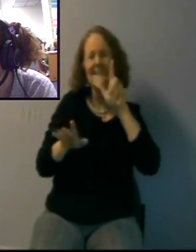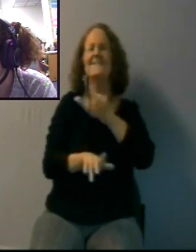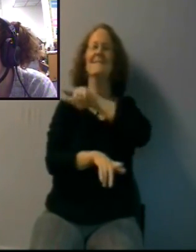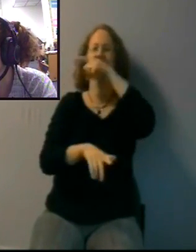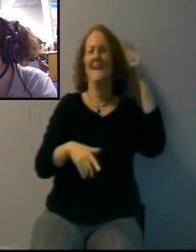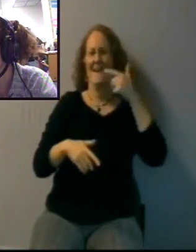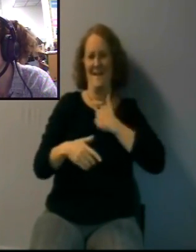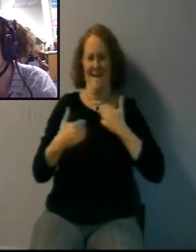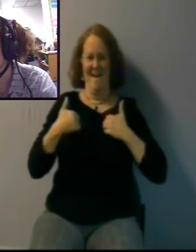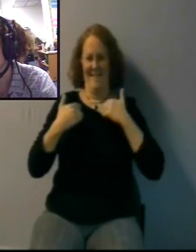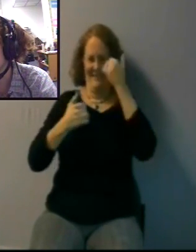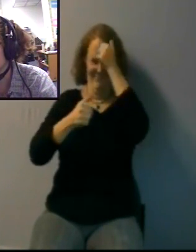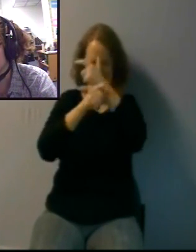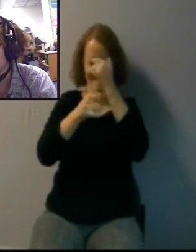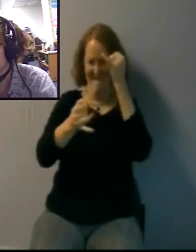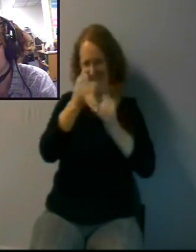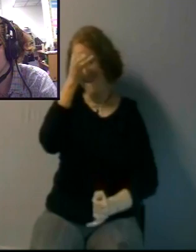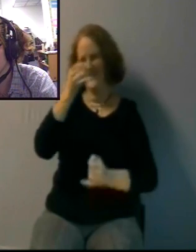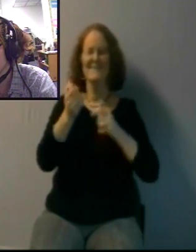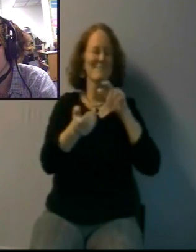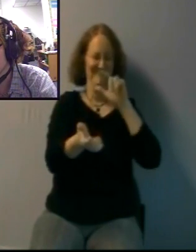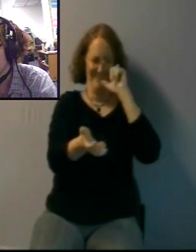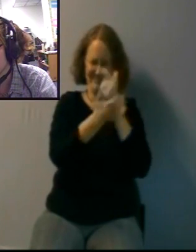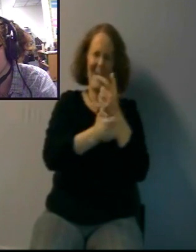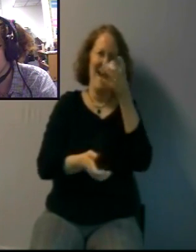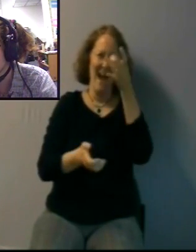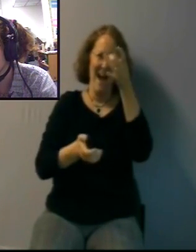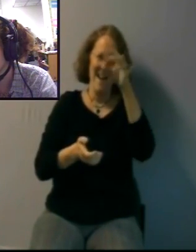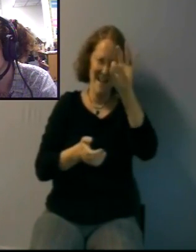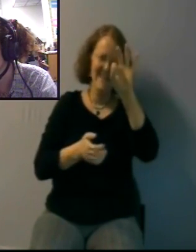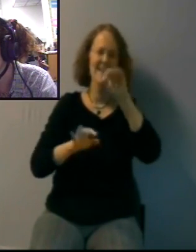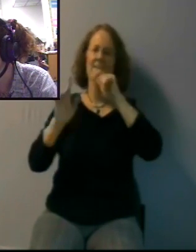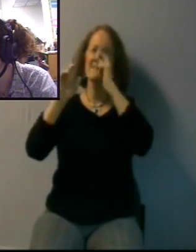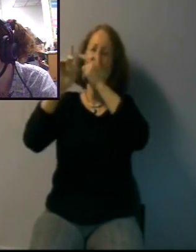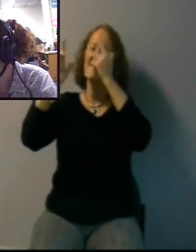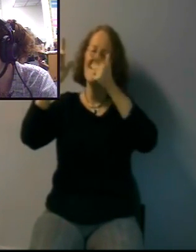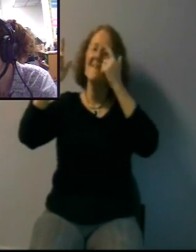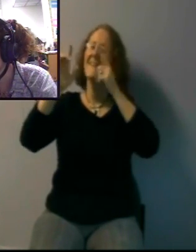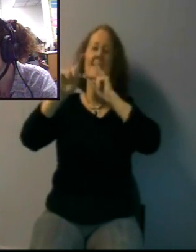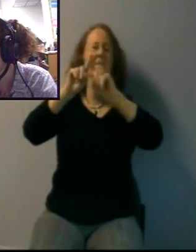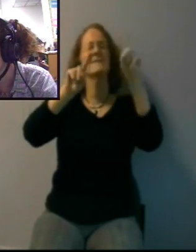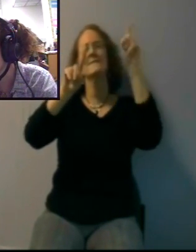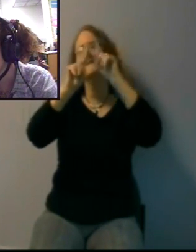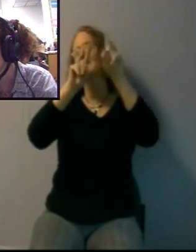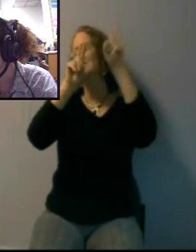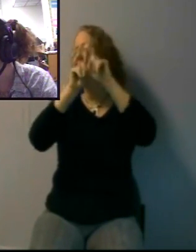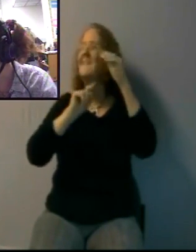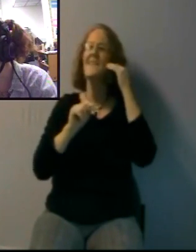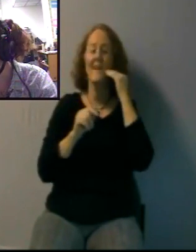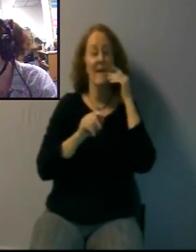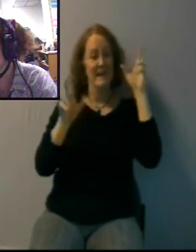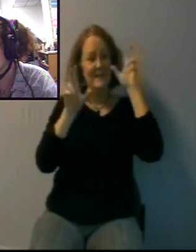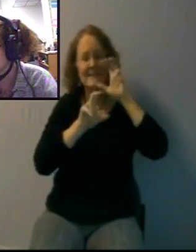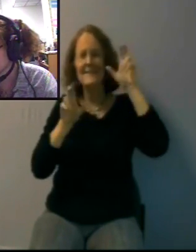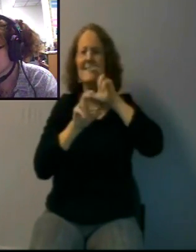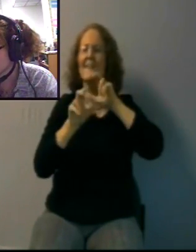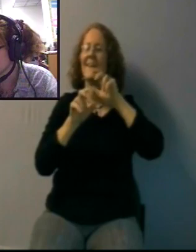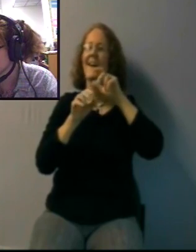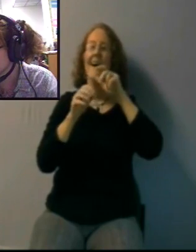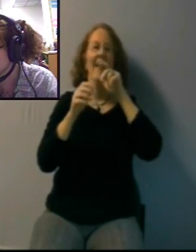believe, graduated in 1984, and another cousin graduated in 1985 or 86, somewhere around there.